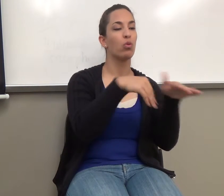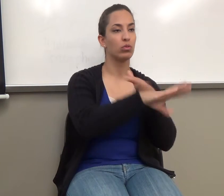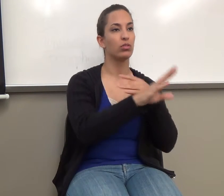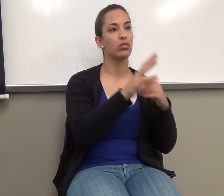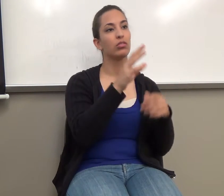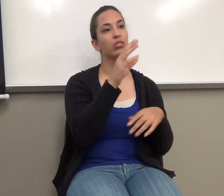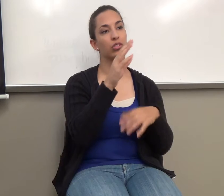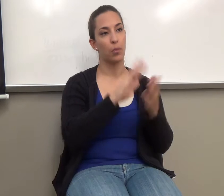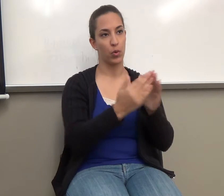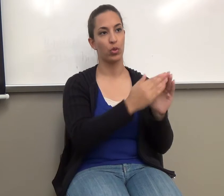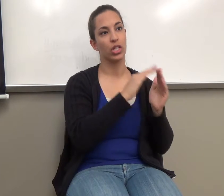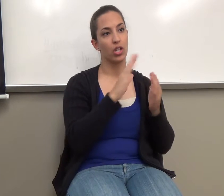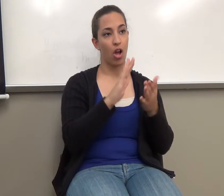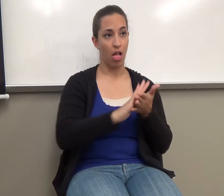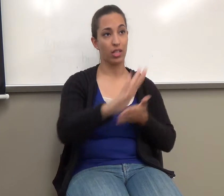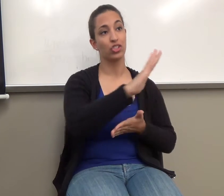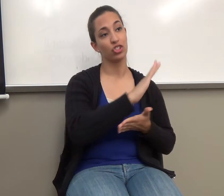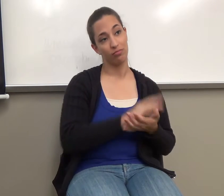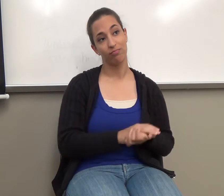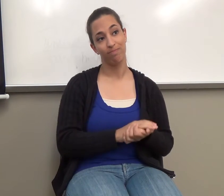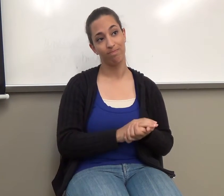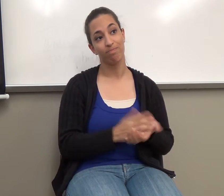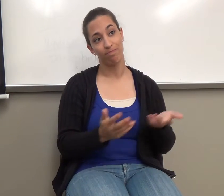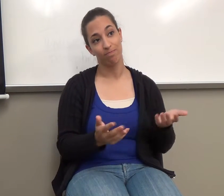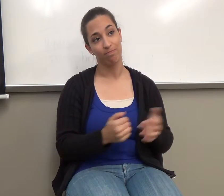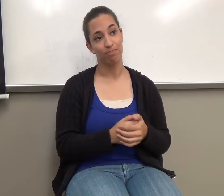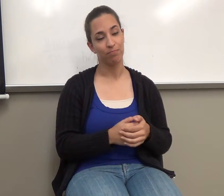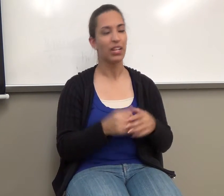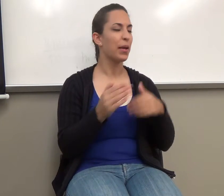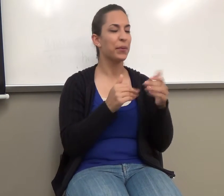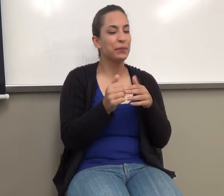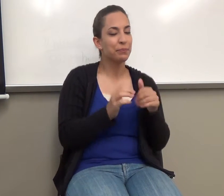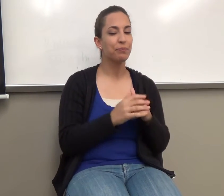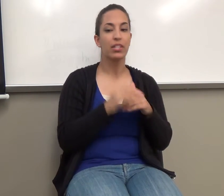okay? Does this make sense to people?